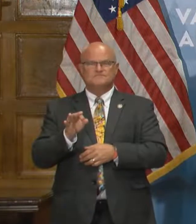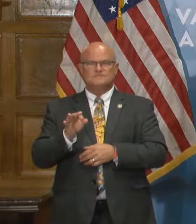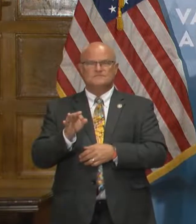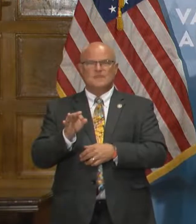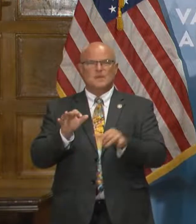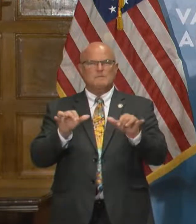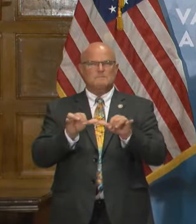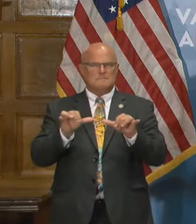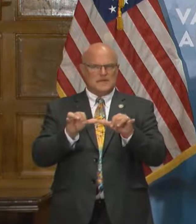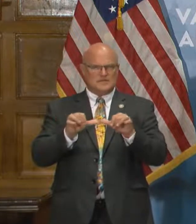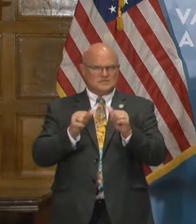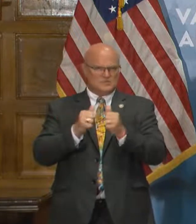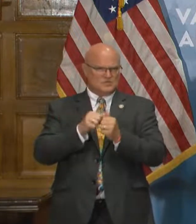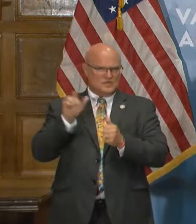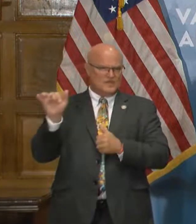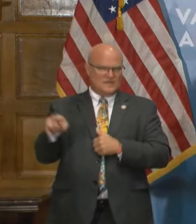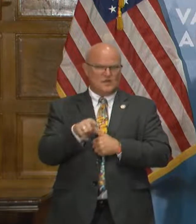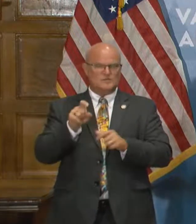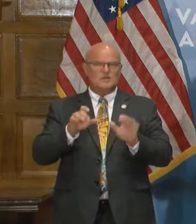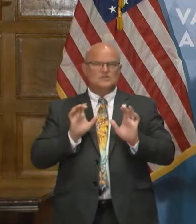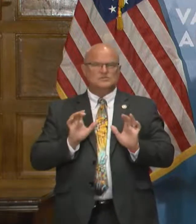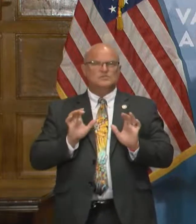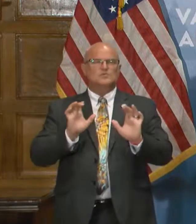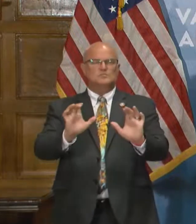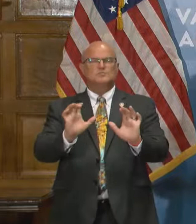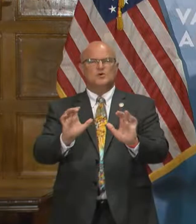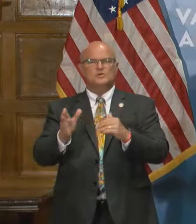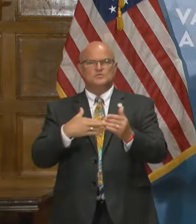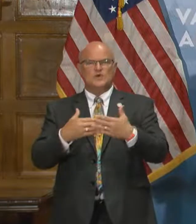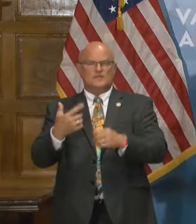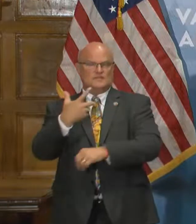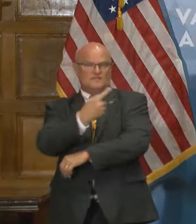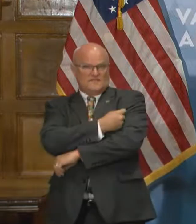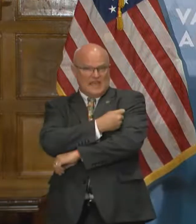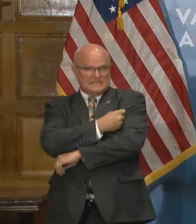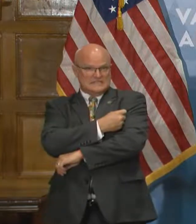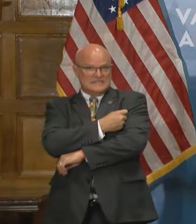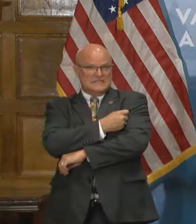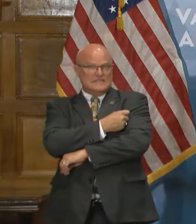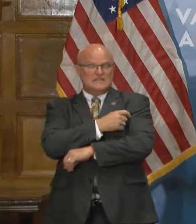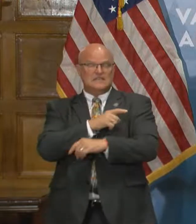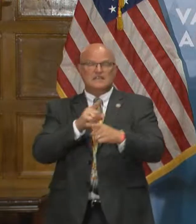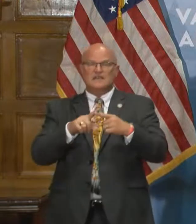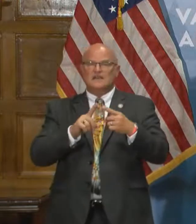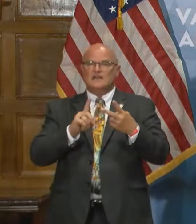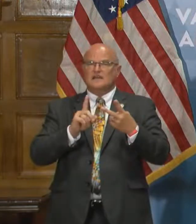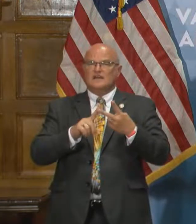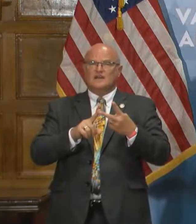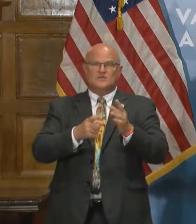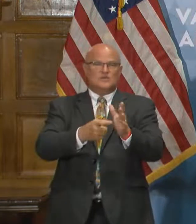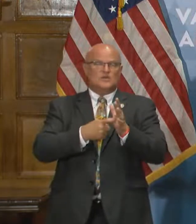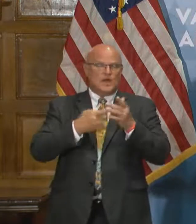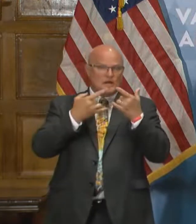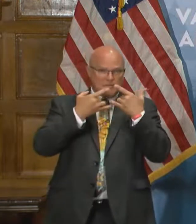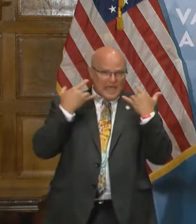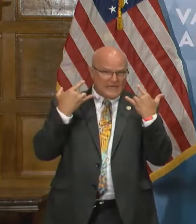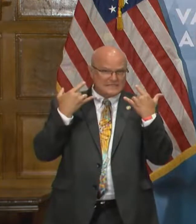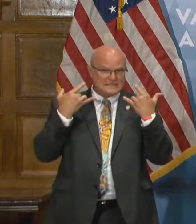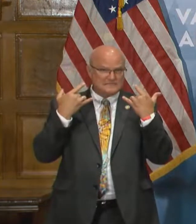punitive measures to push, whether it's a vaccine or to require